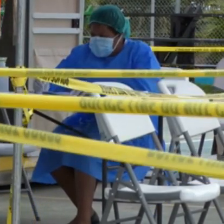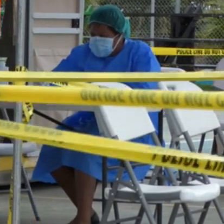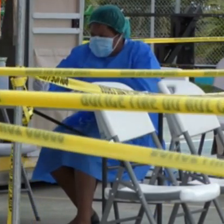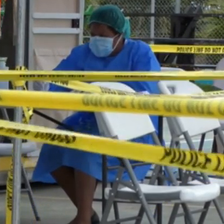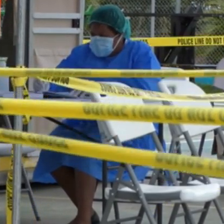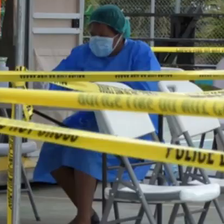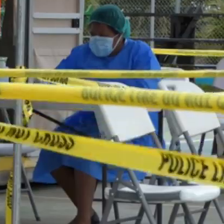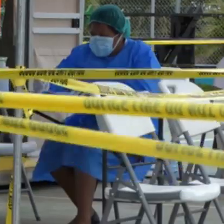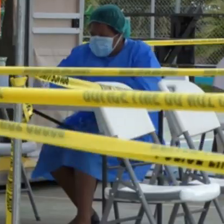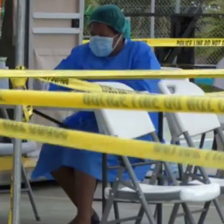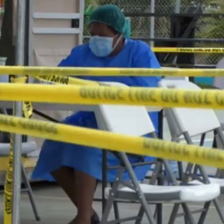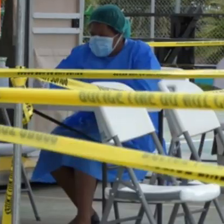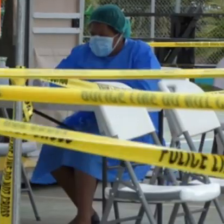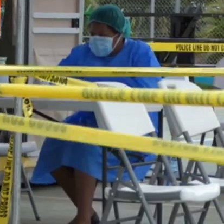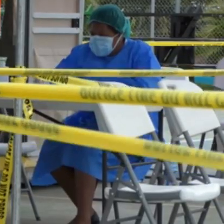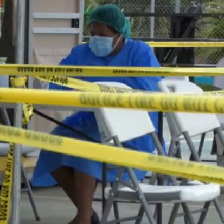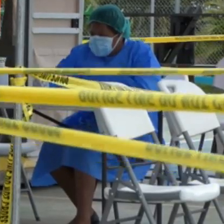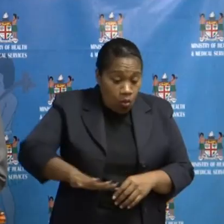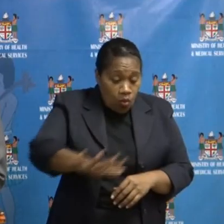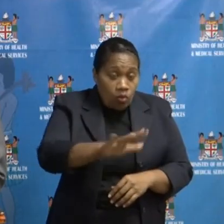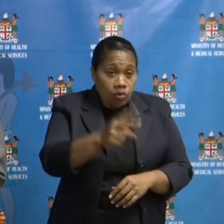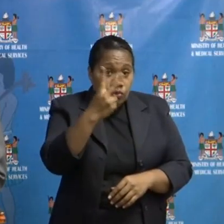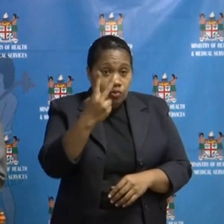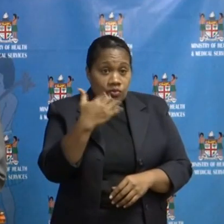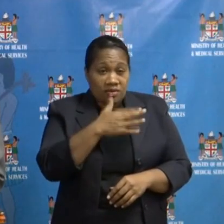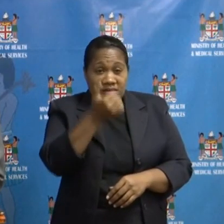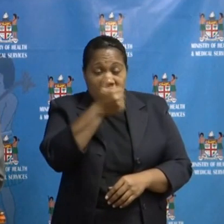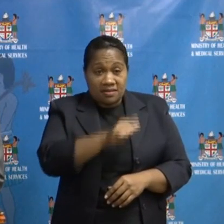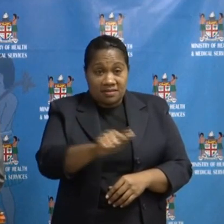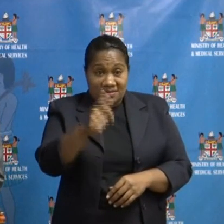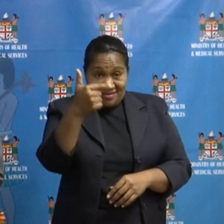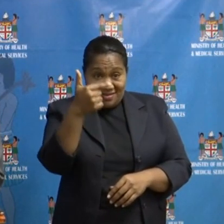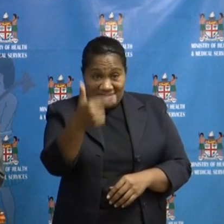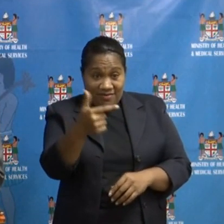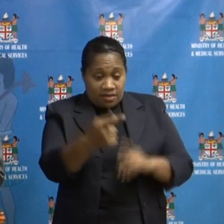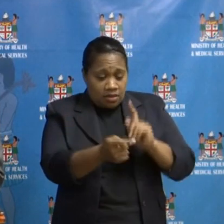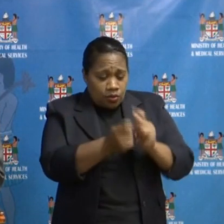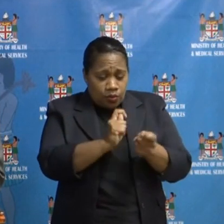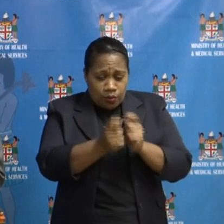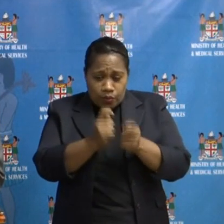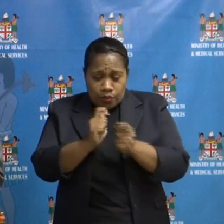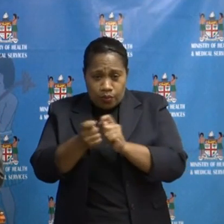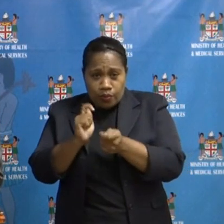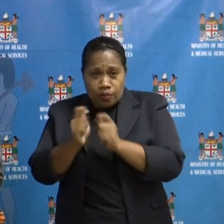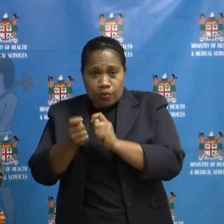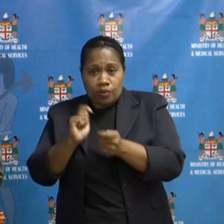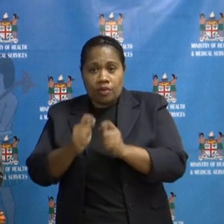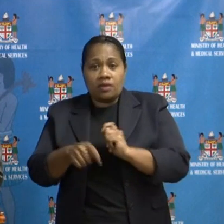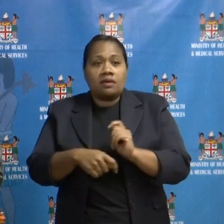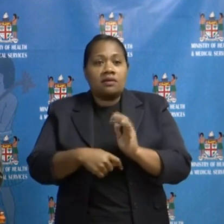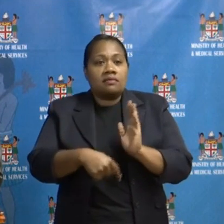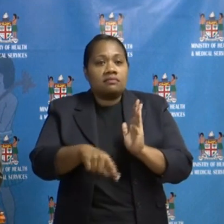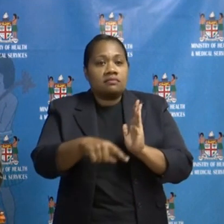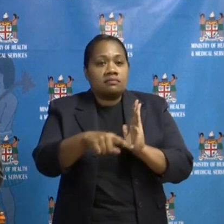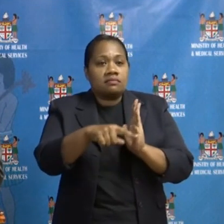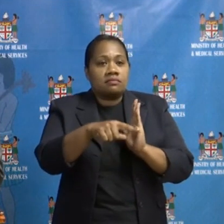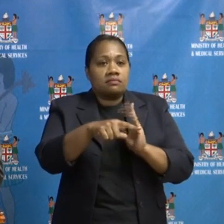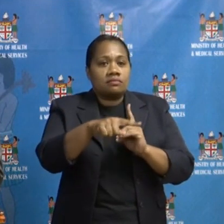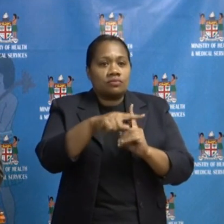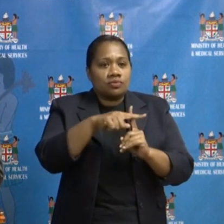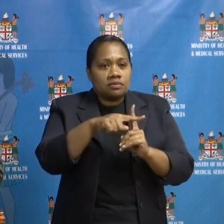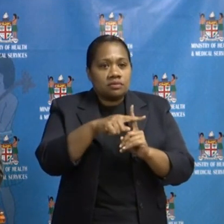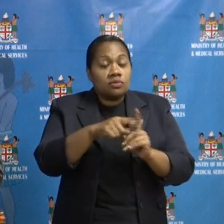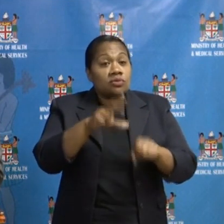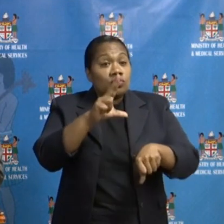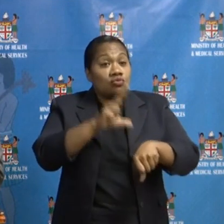Only one of the 267 secondary contacts has tested positive so far. The daughter of the